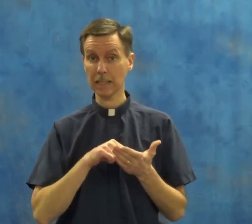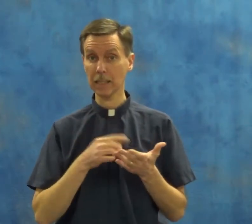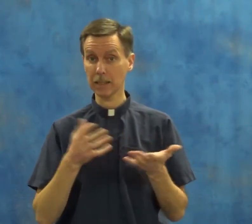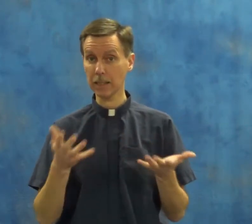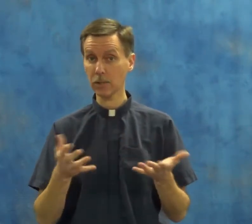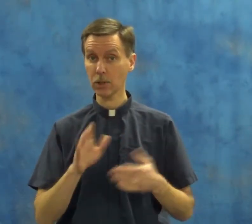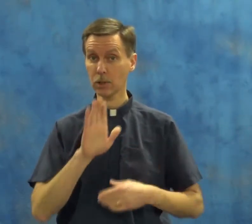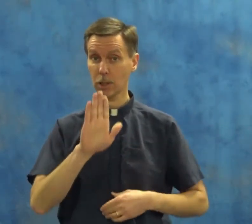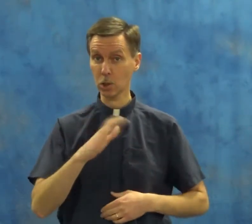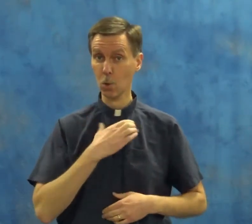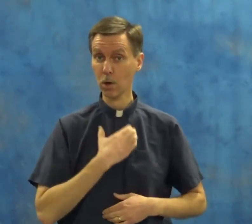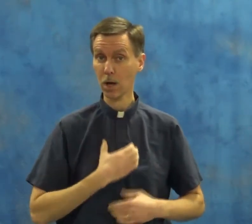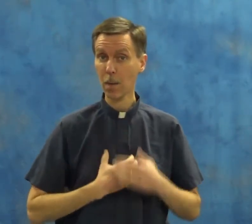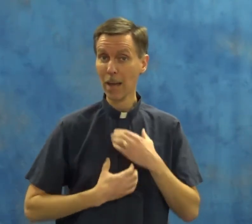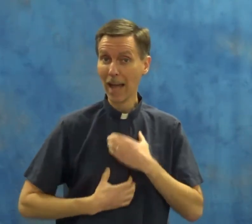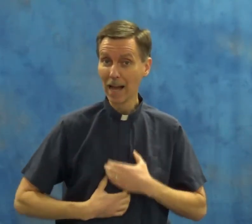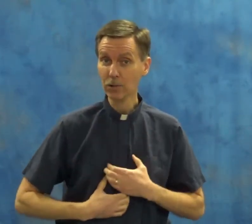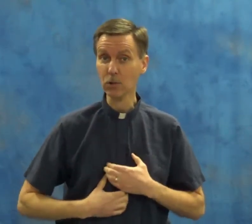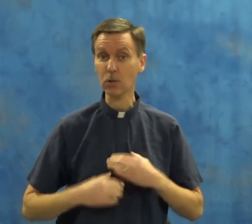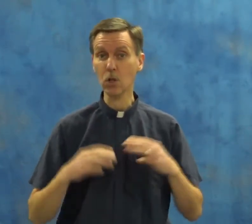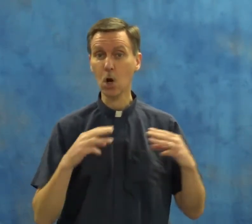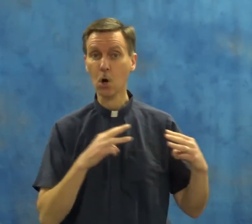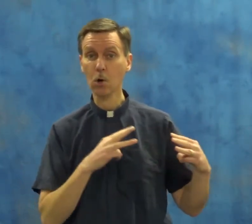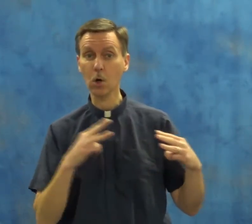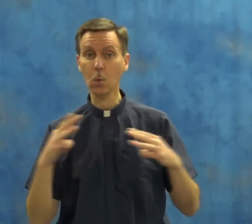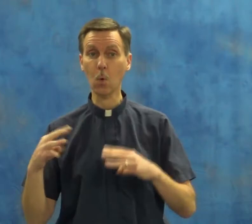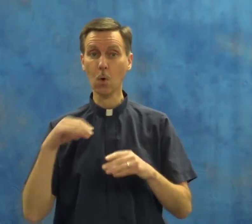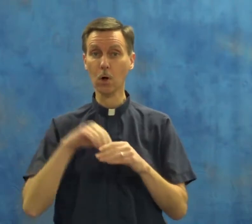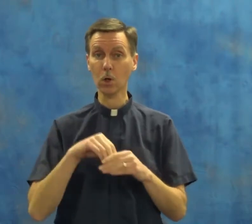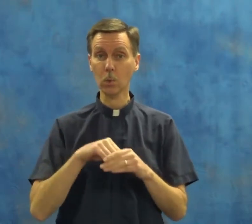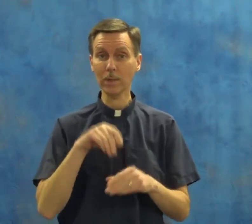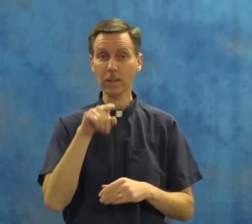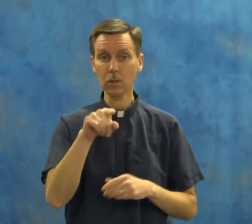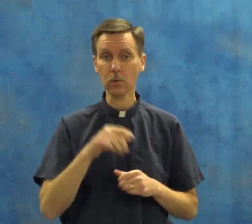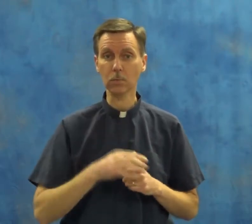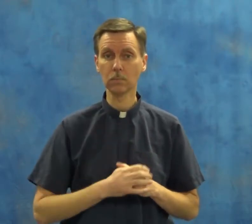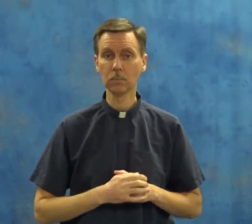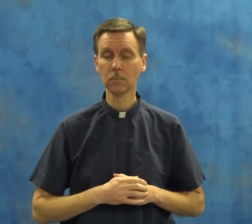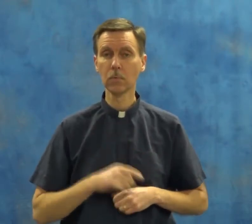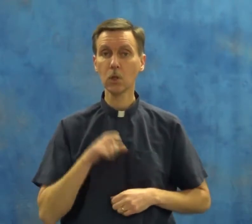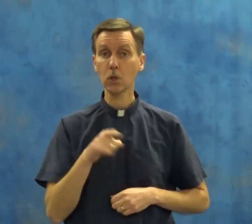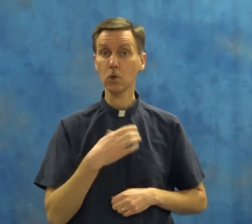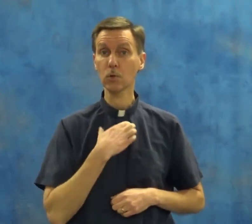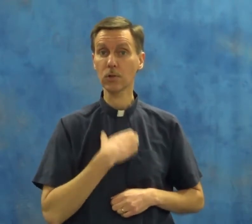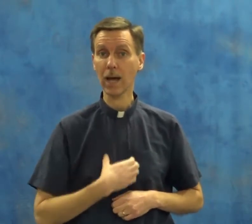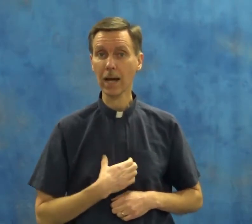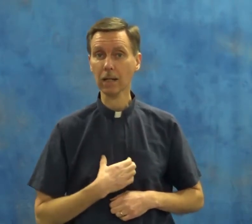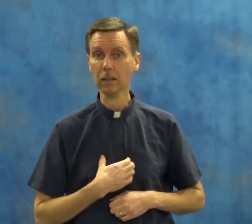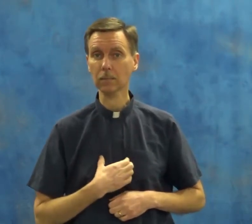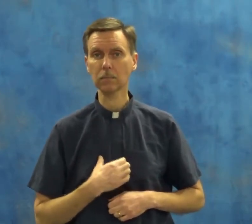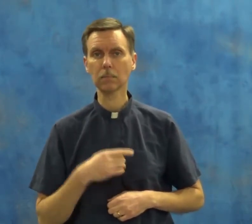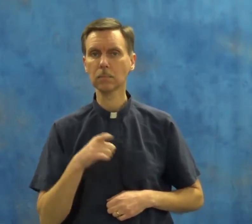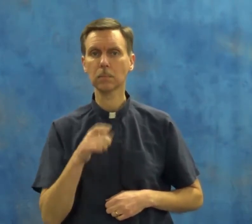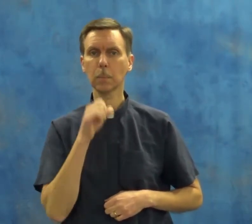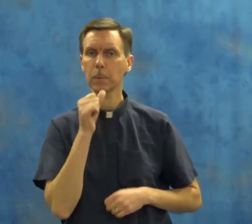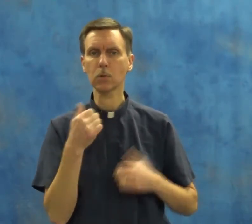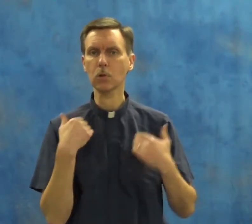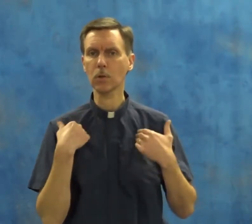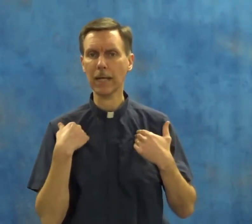it this, that your passions are at war within you? You desire, but you don't